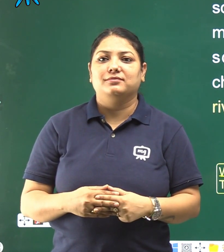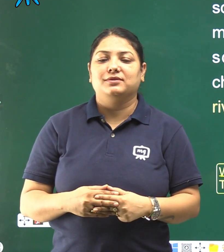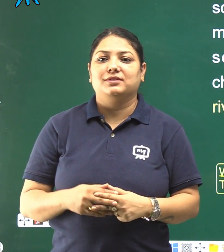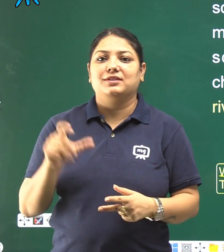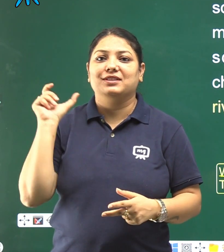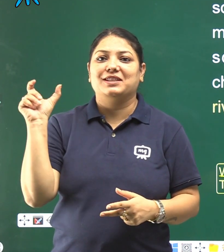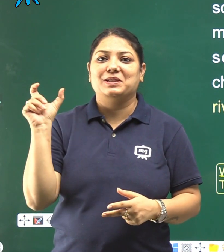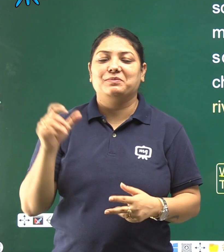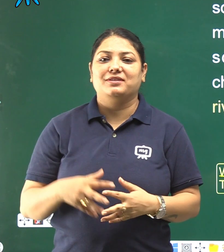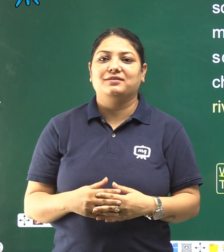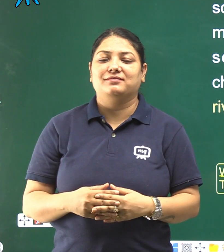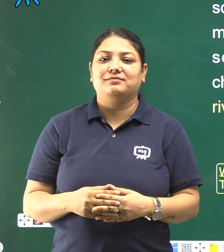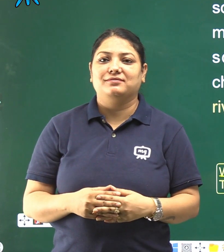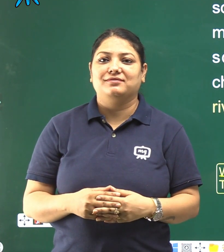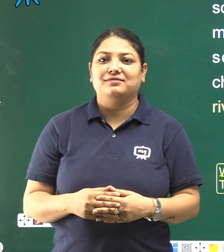celebration.